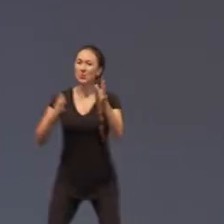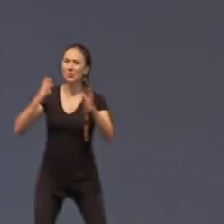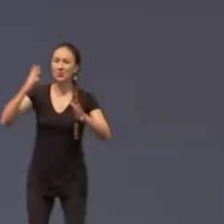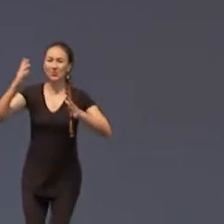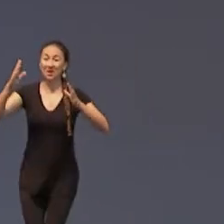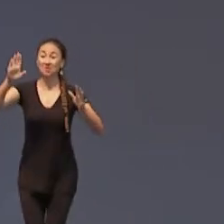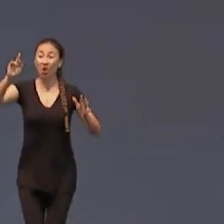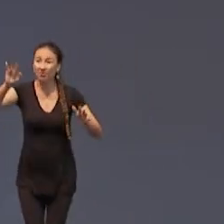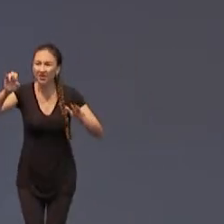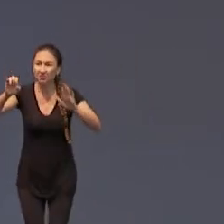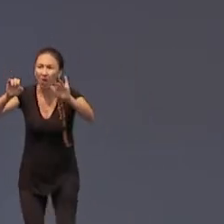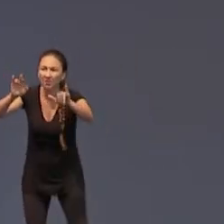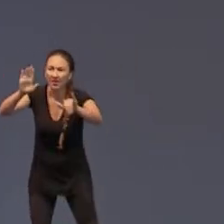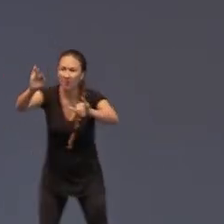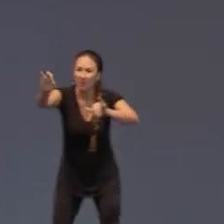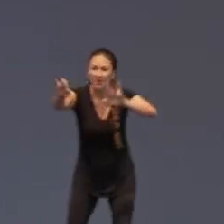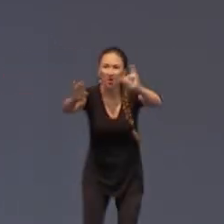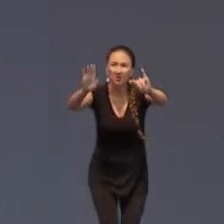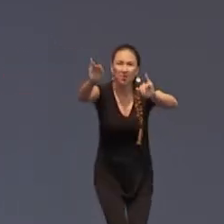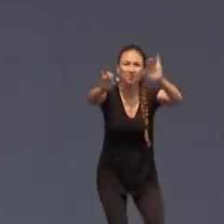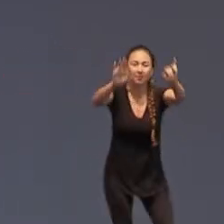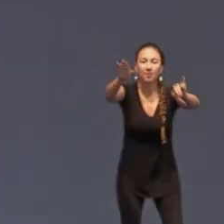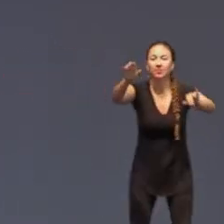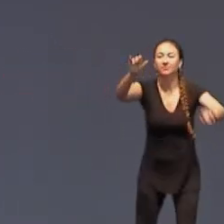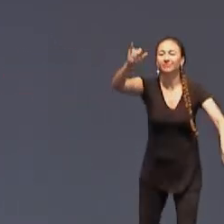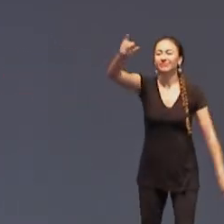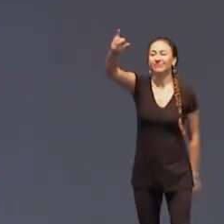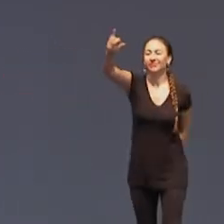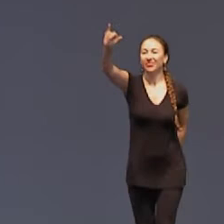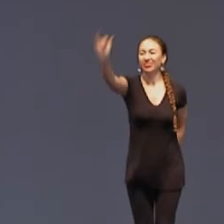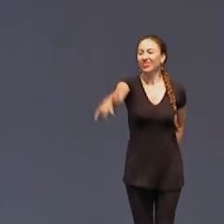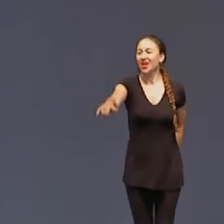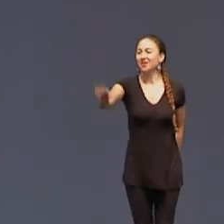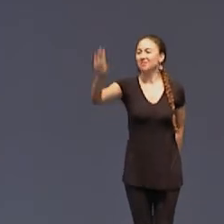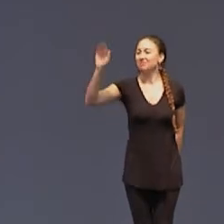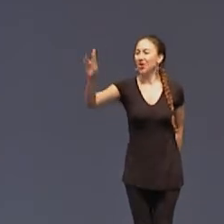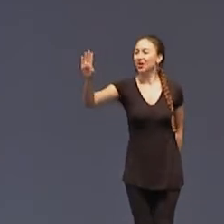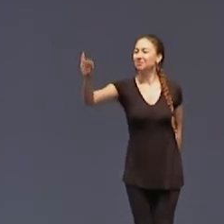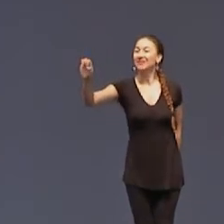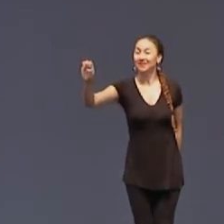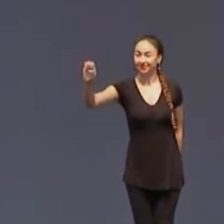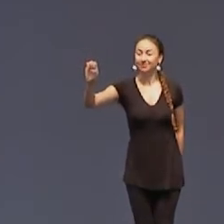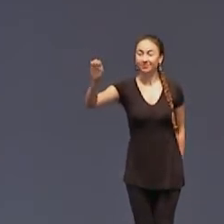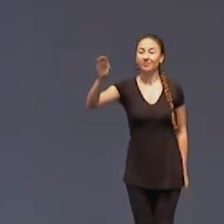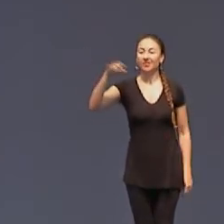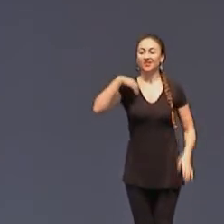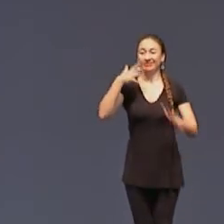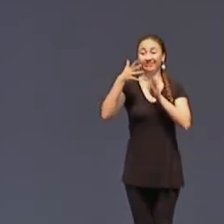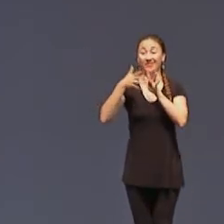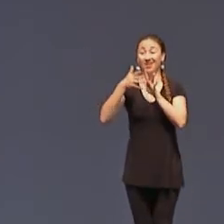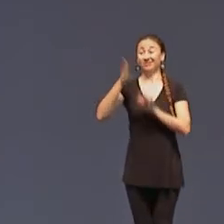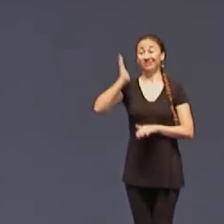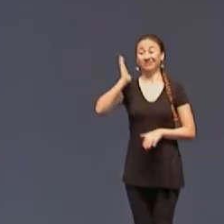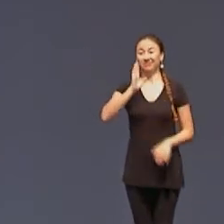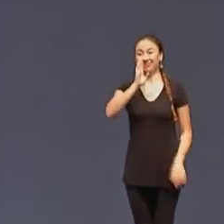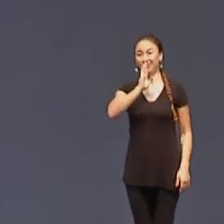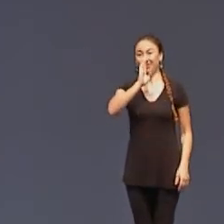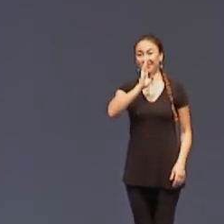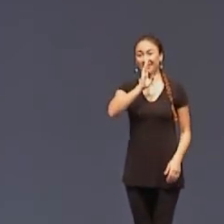for something a little smaller, a little thinner. Barbie. Barbie, exactly. This is actually